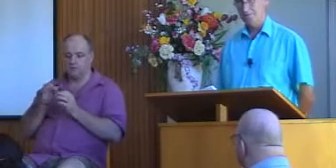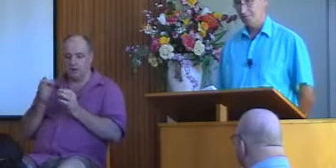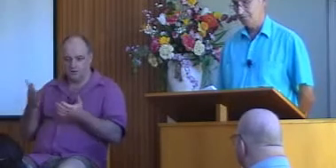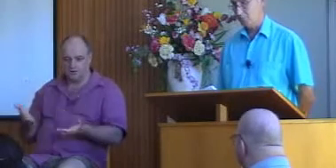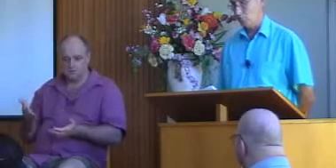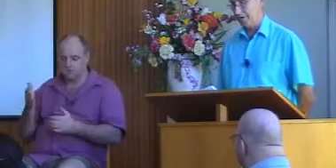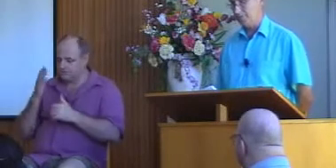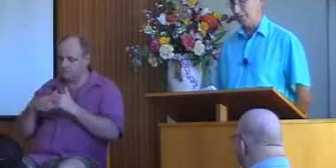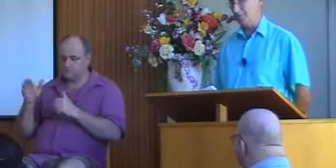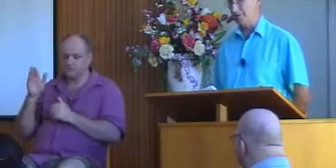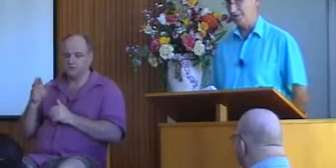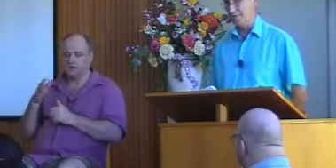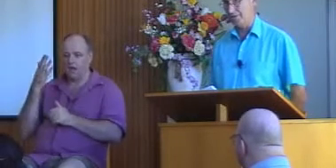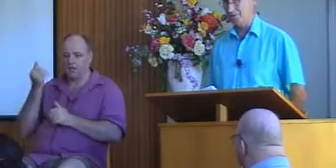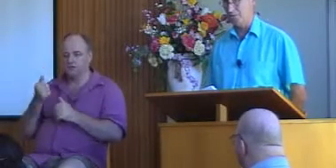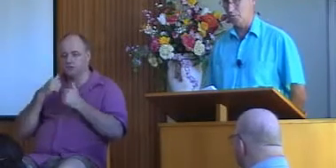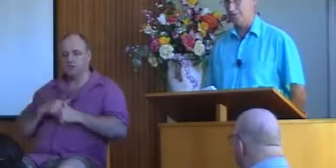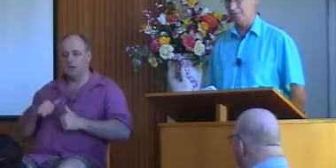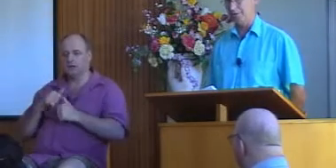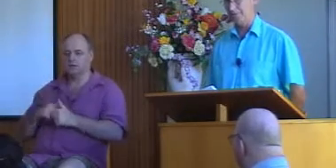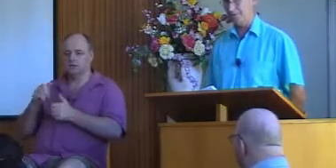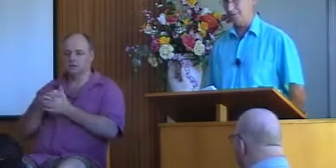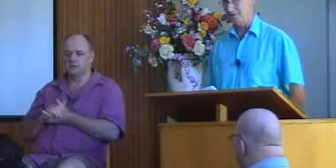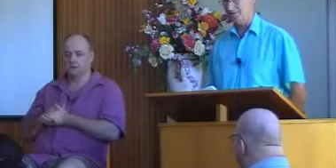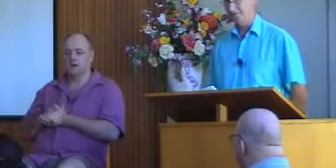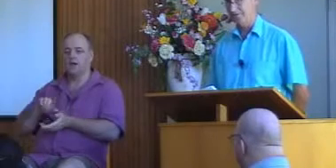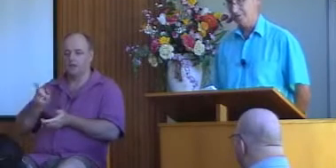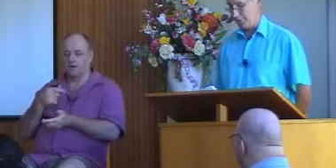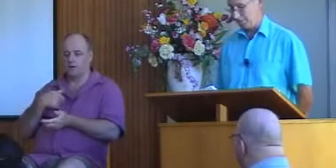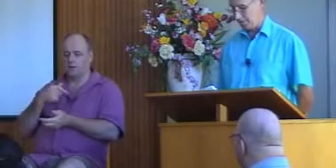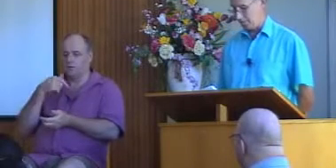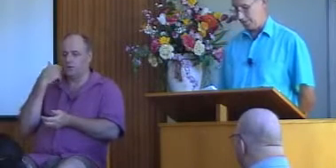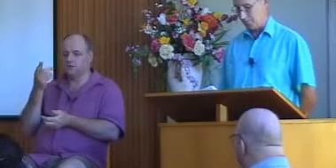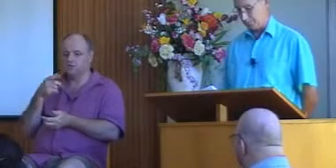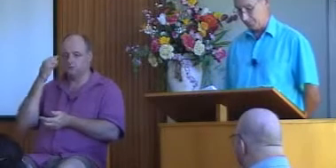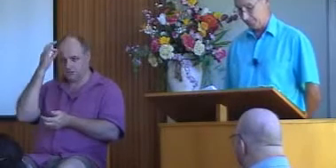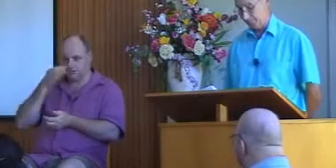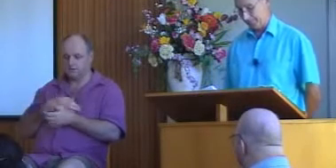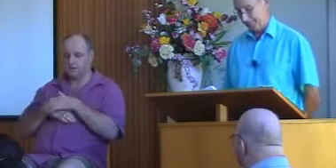it. Although for some strange reason I always believed in God.